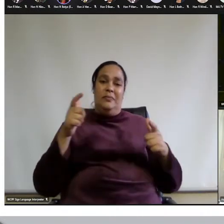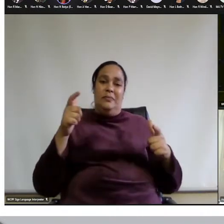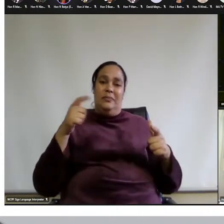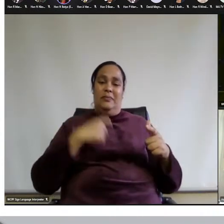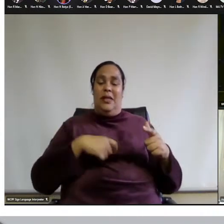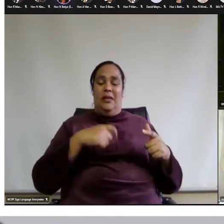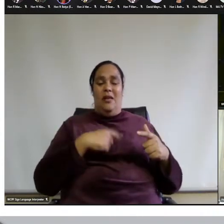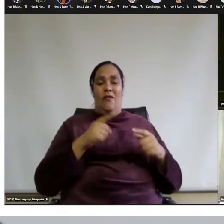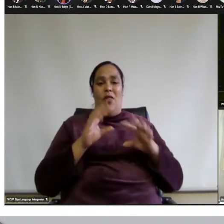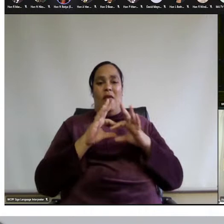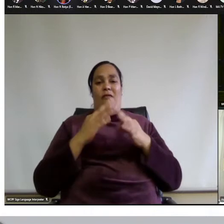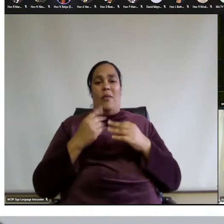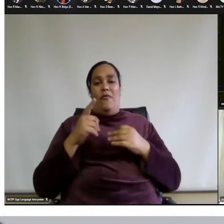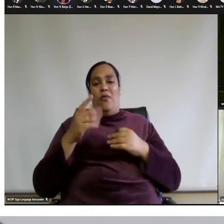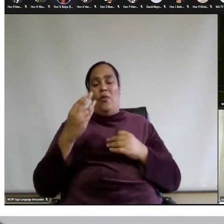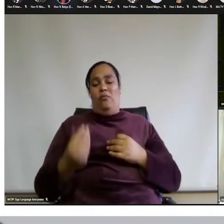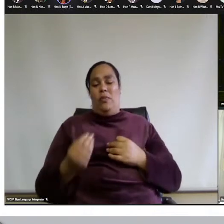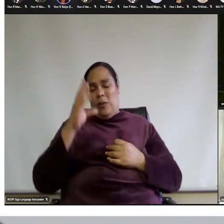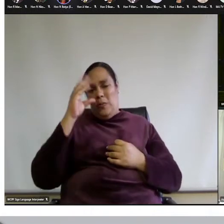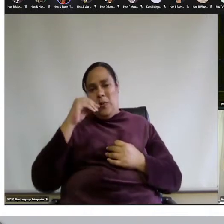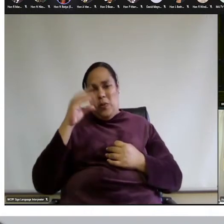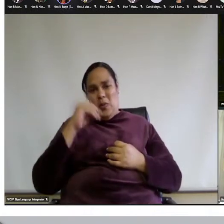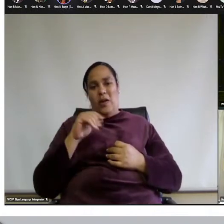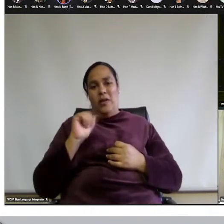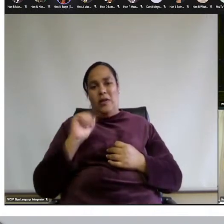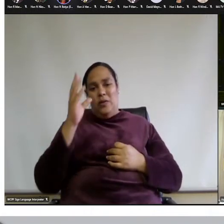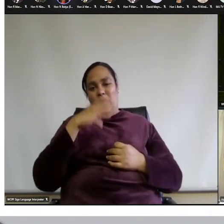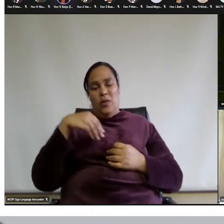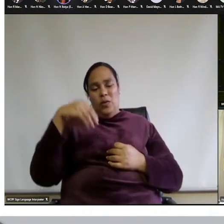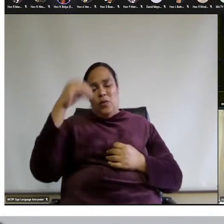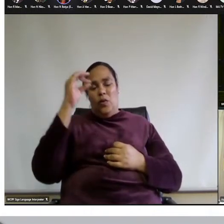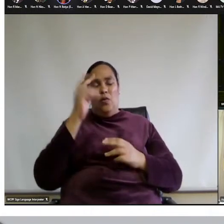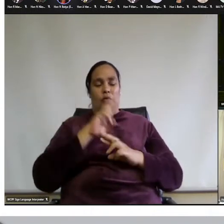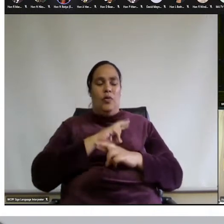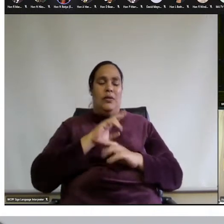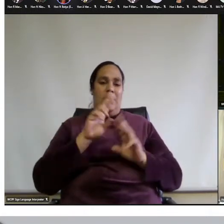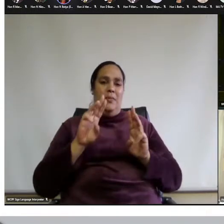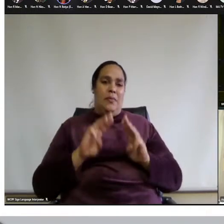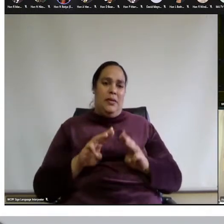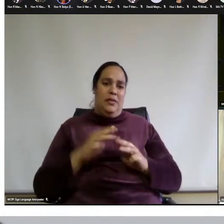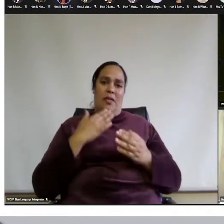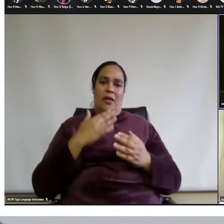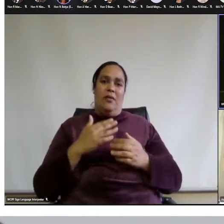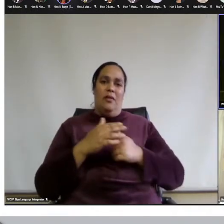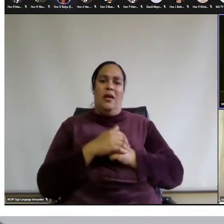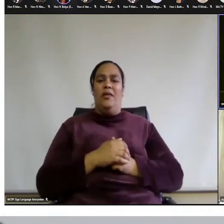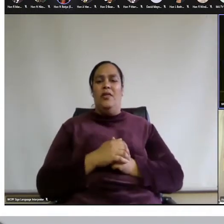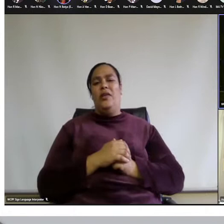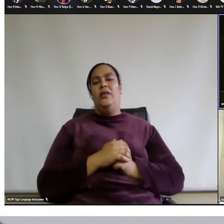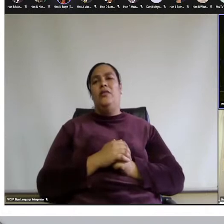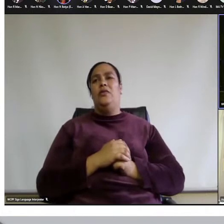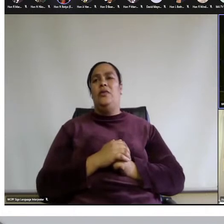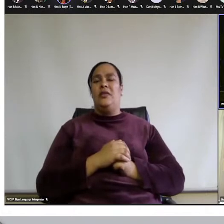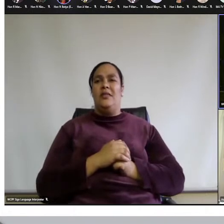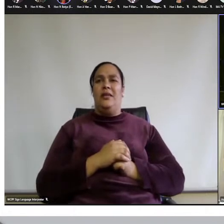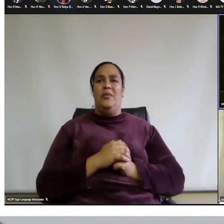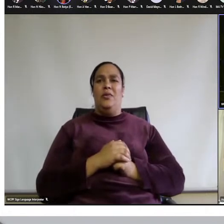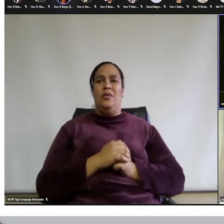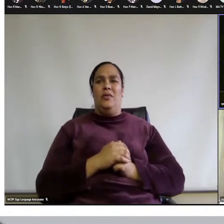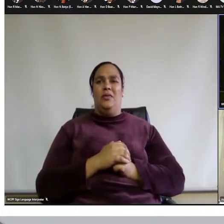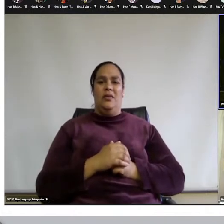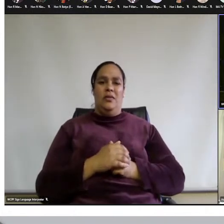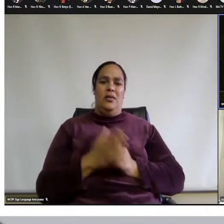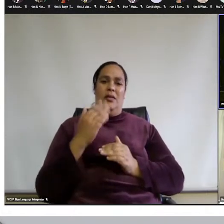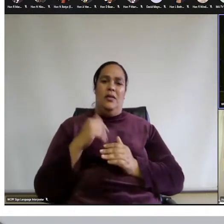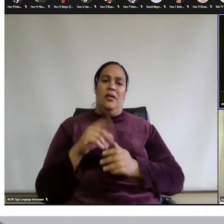to the family of Imthande Swartboy. May his soul rest in peace. Thank you. Thank you, Honourable Member. And I recognise